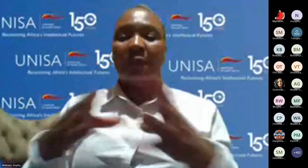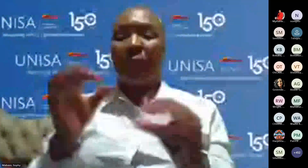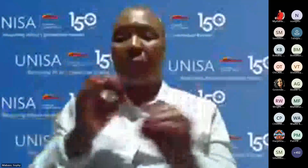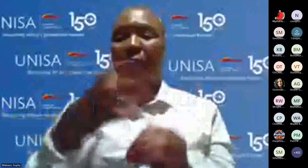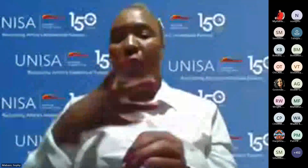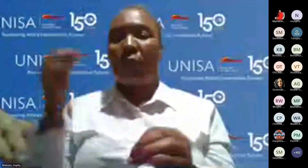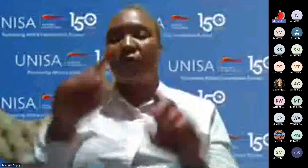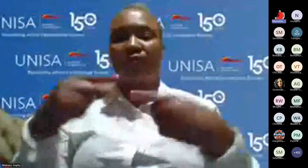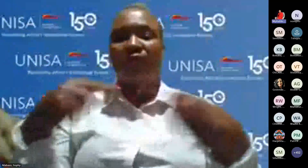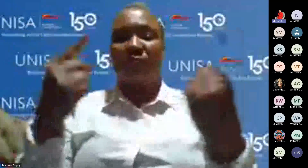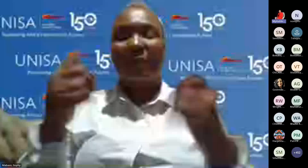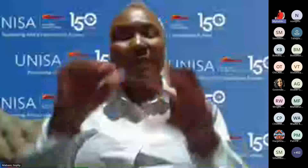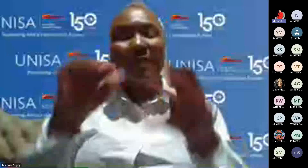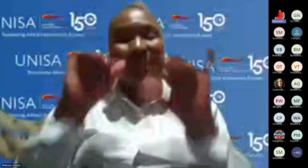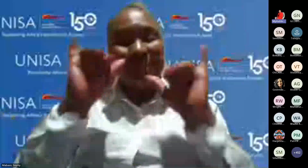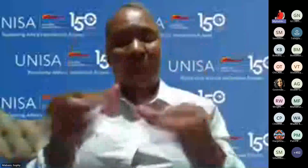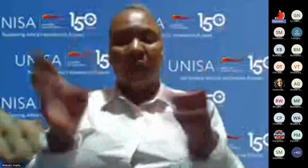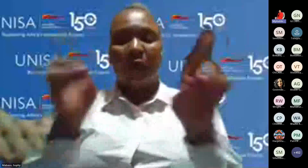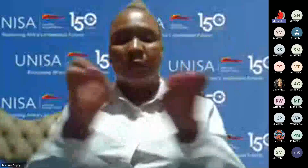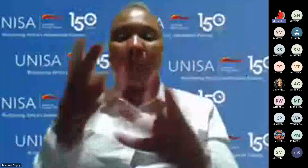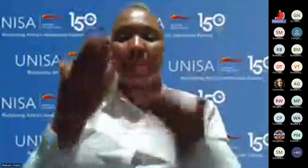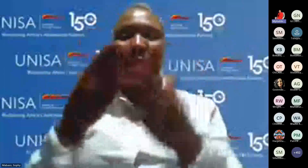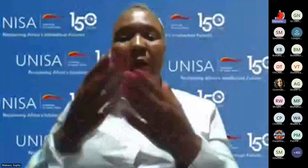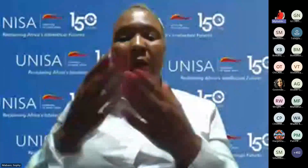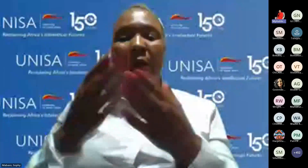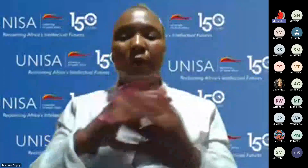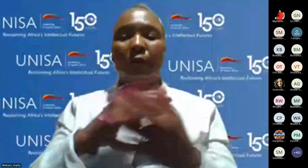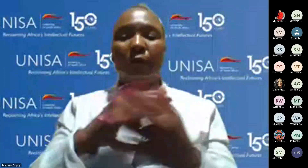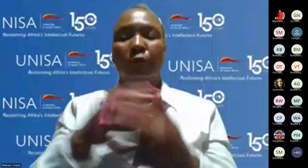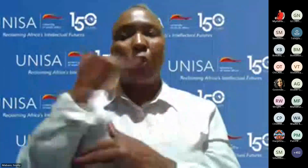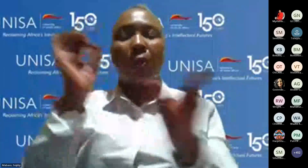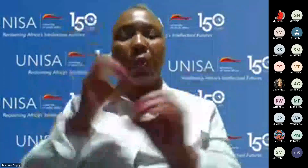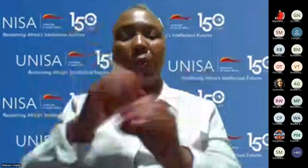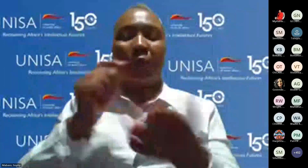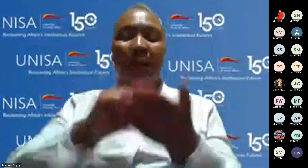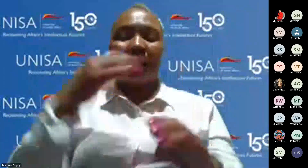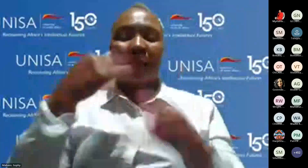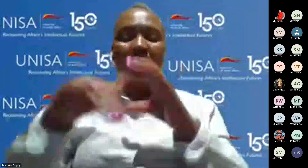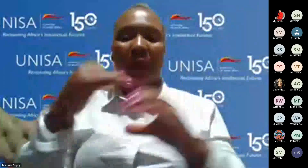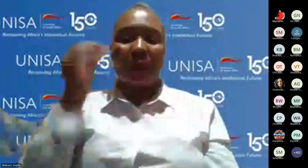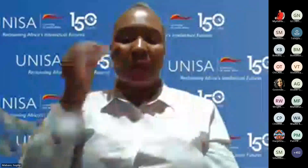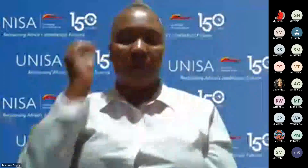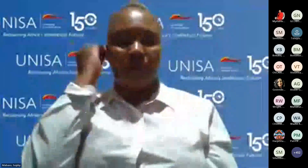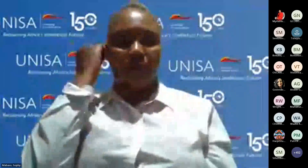So maybe don't call, just write that email.